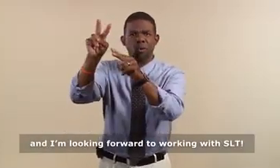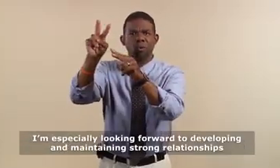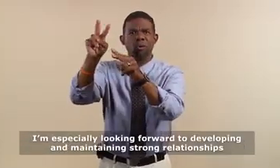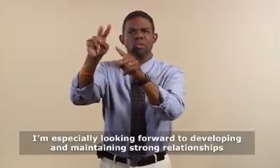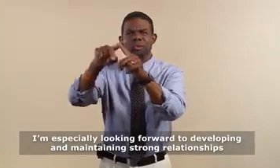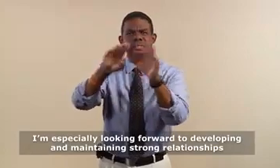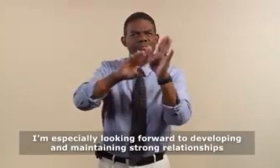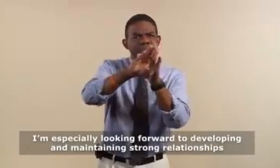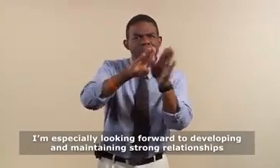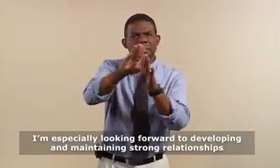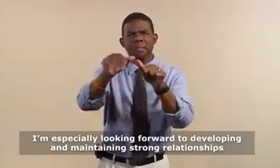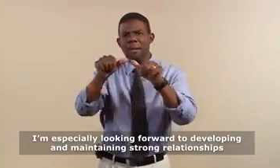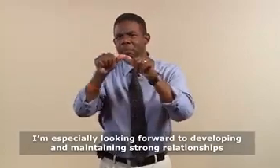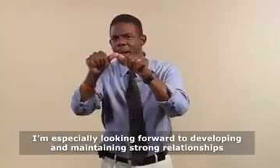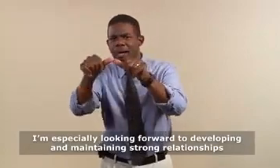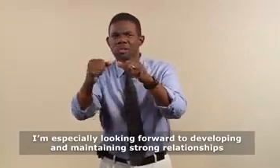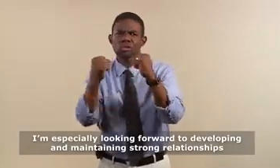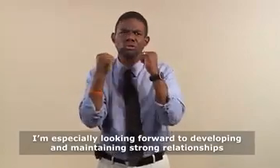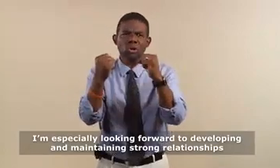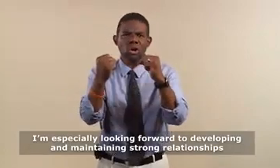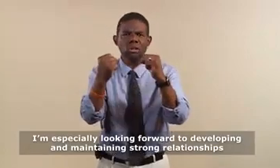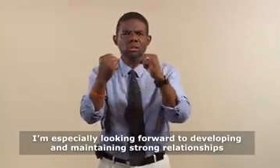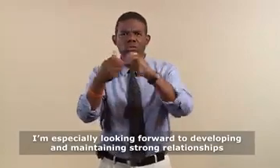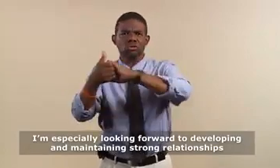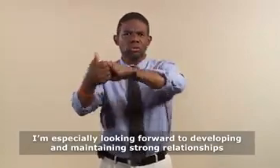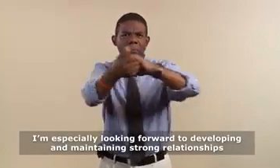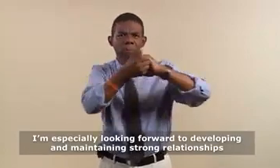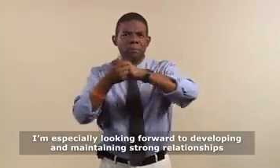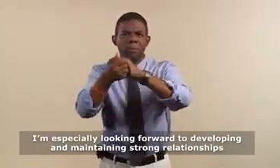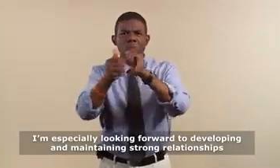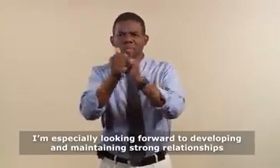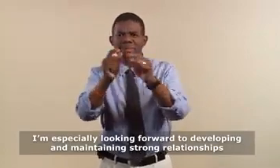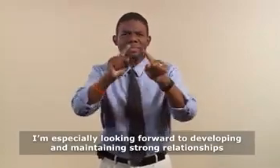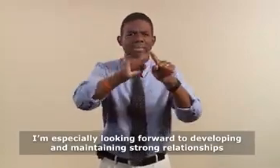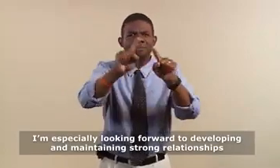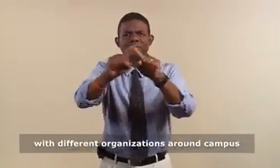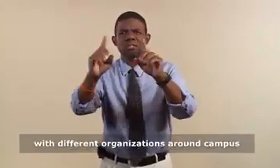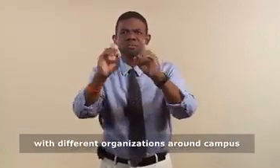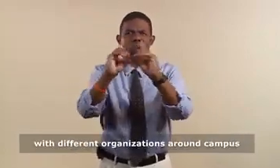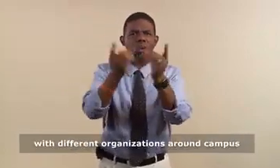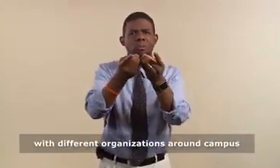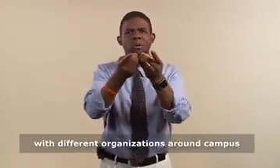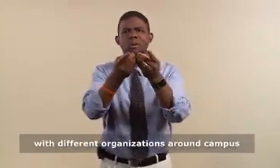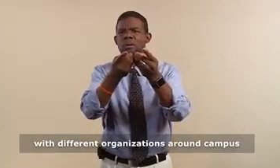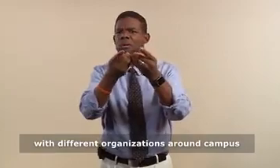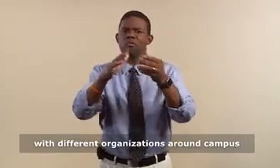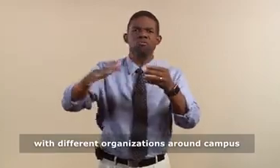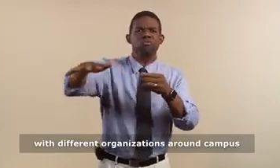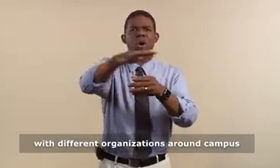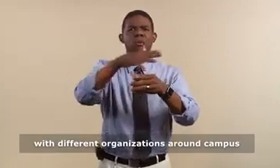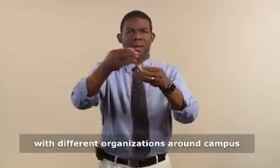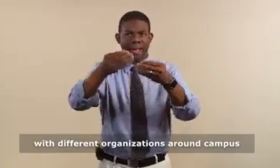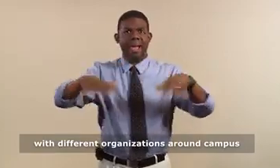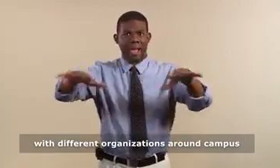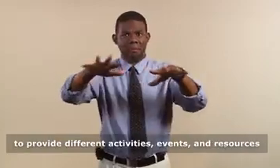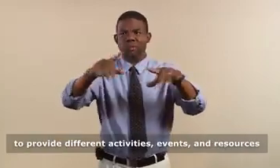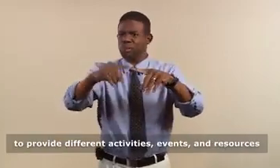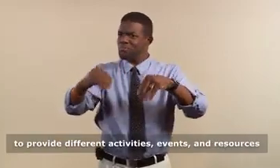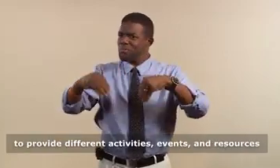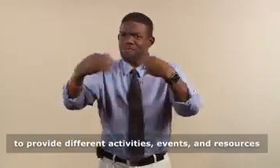I'm especially looking forward to developing and maintaining strong relationships with different organizations around campus to provide